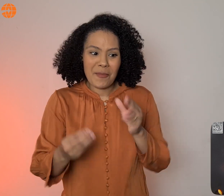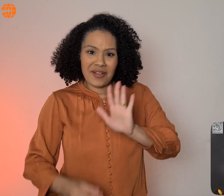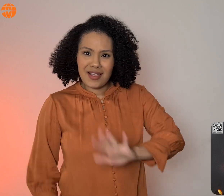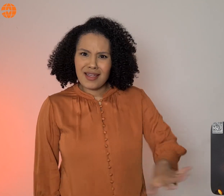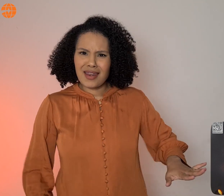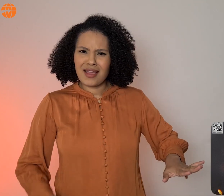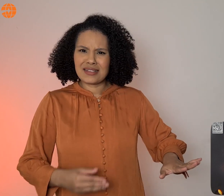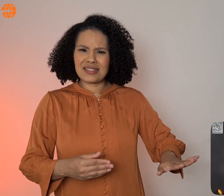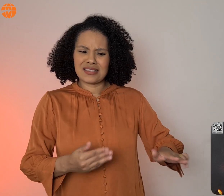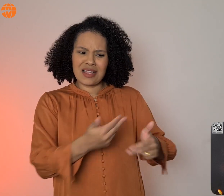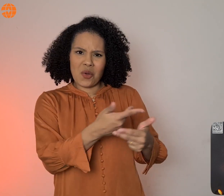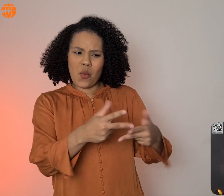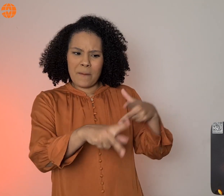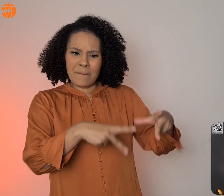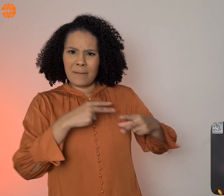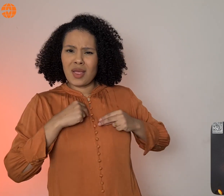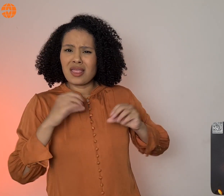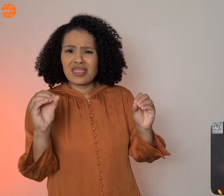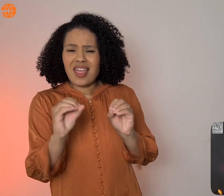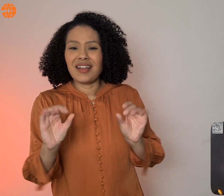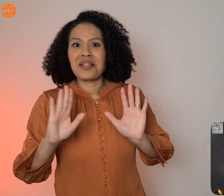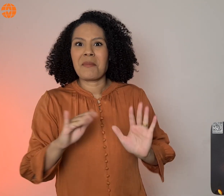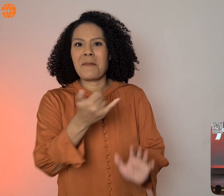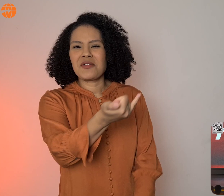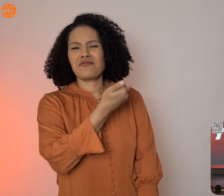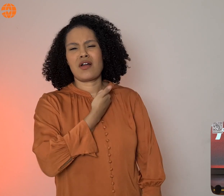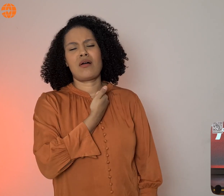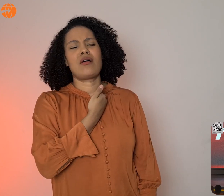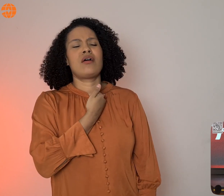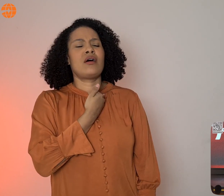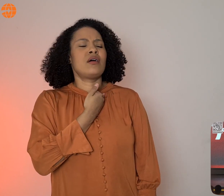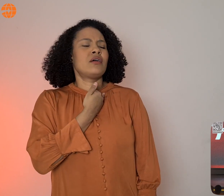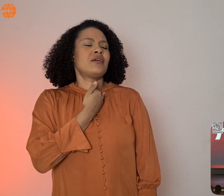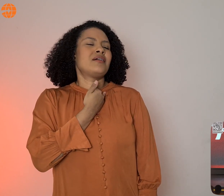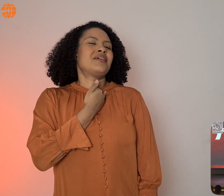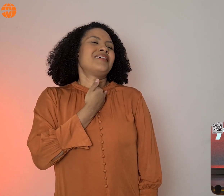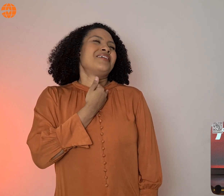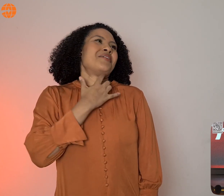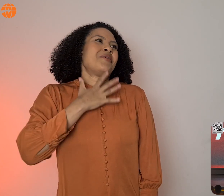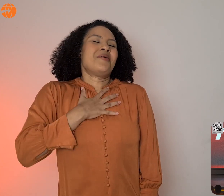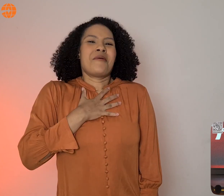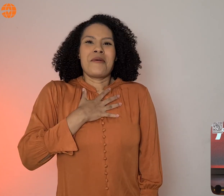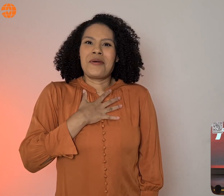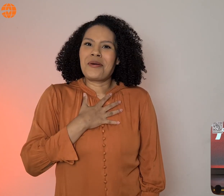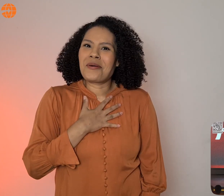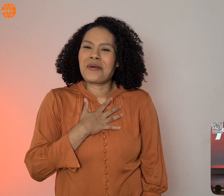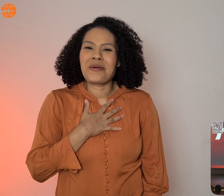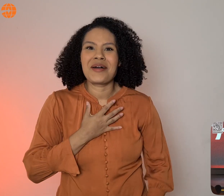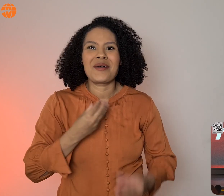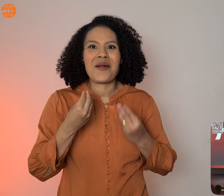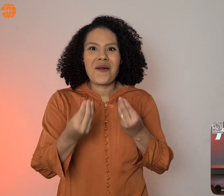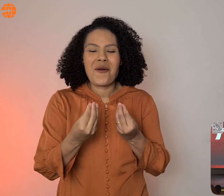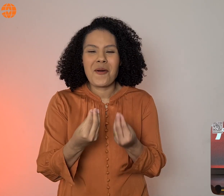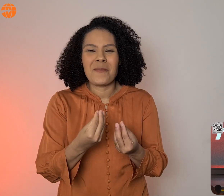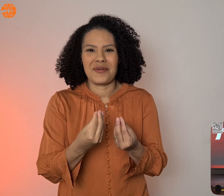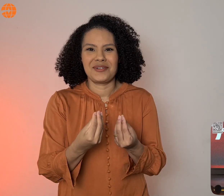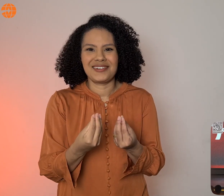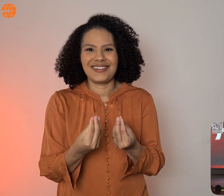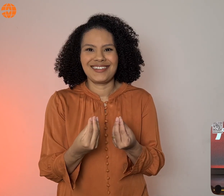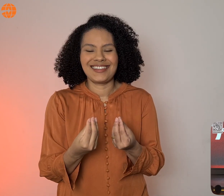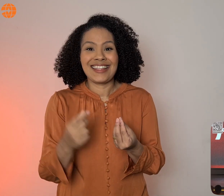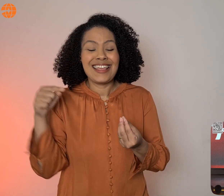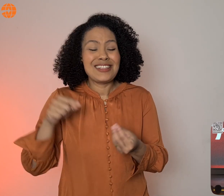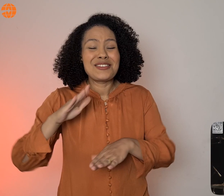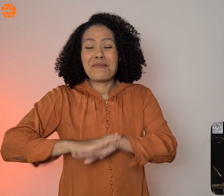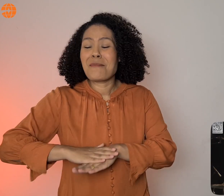isso? There's no amount of money. There's no power. Não existe nenhum montante de dinheiro, nenhum poder. There's nothing that anybody could give me